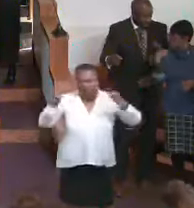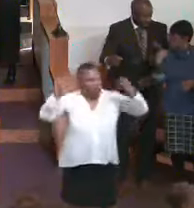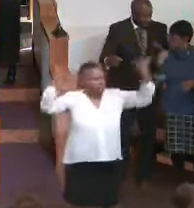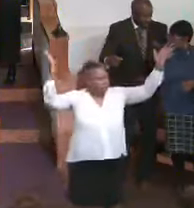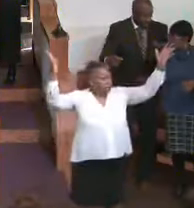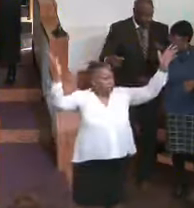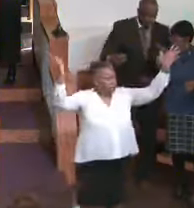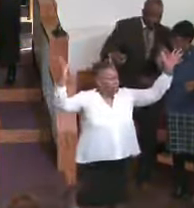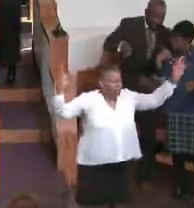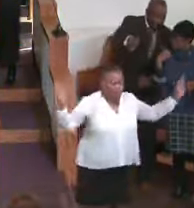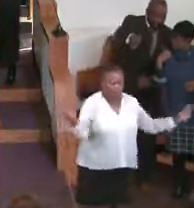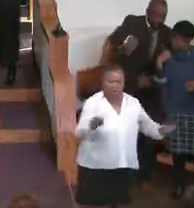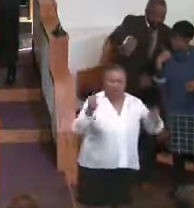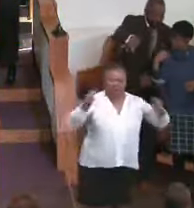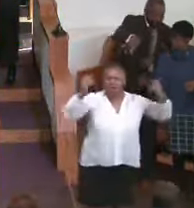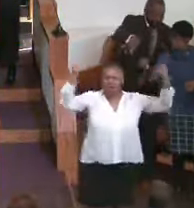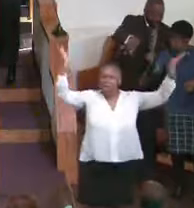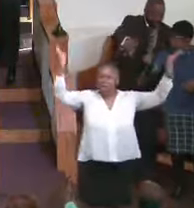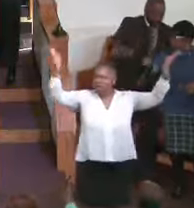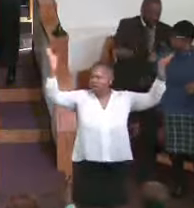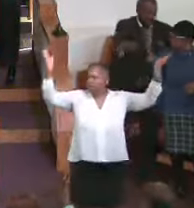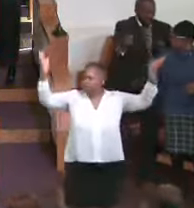Hallelujah. Hallelujah.